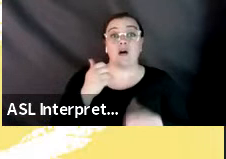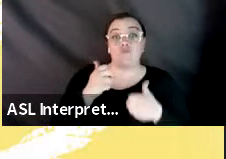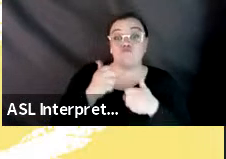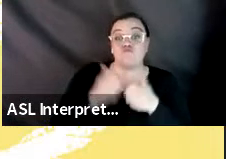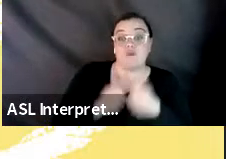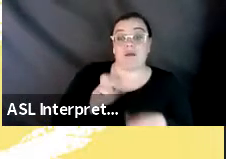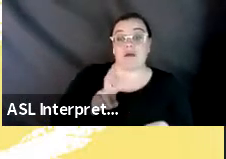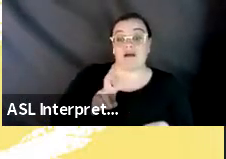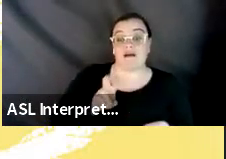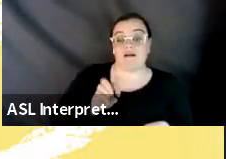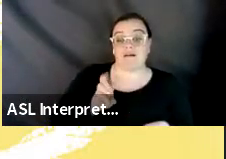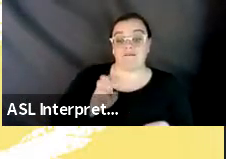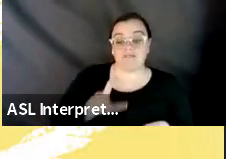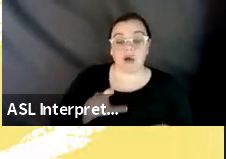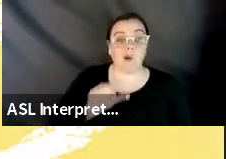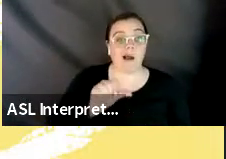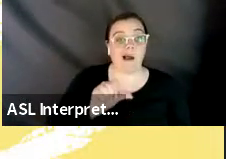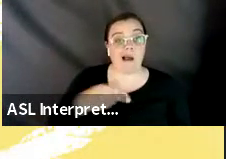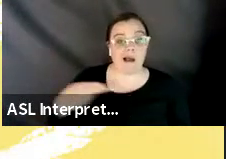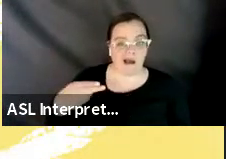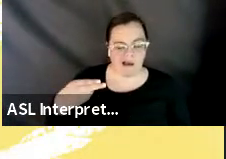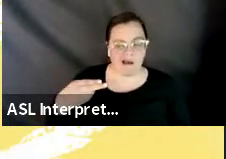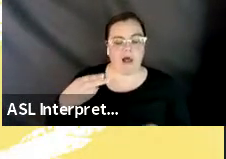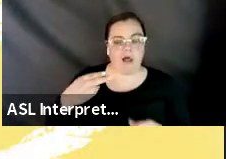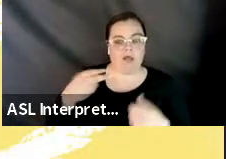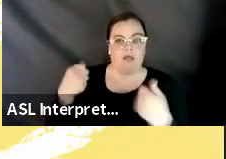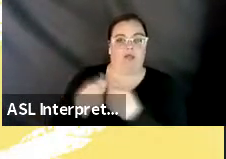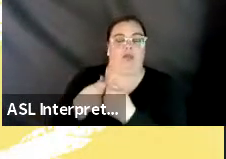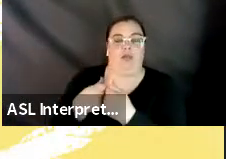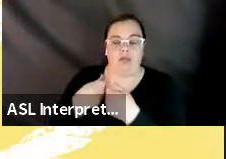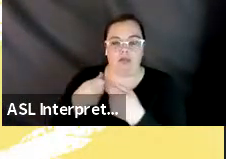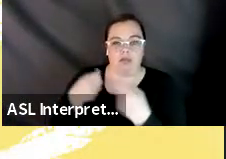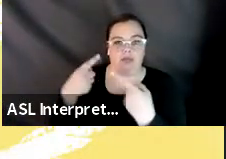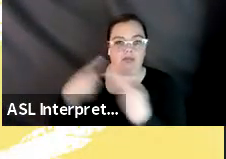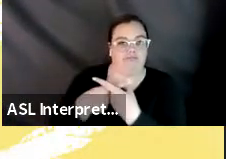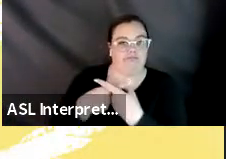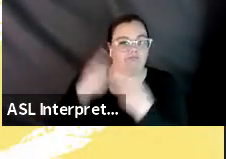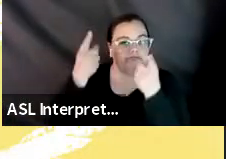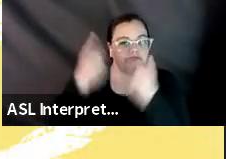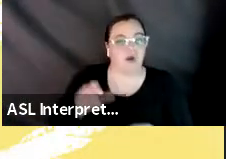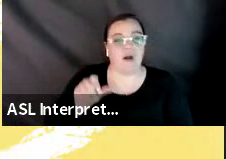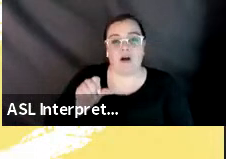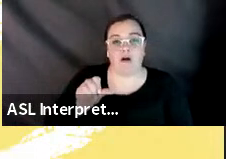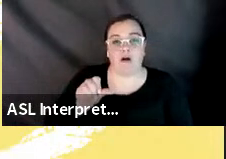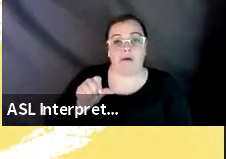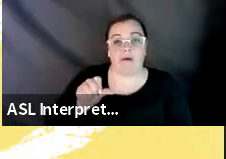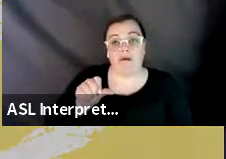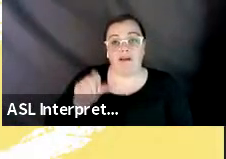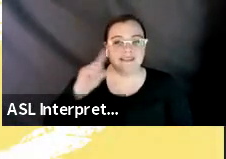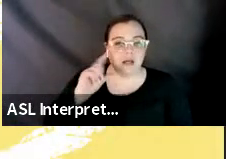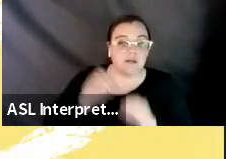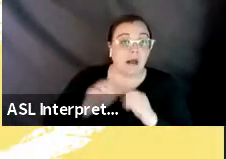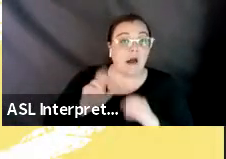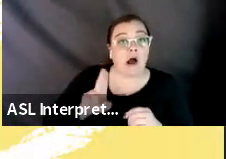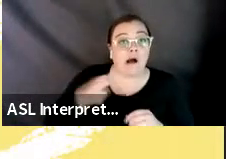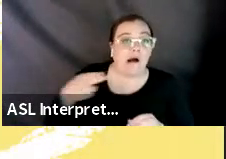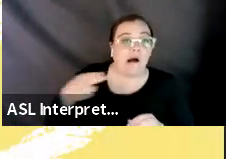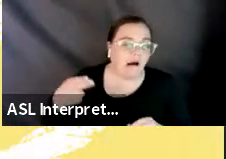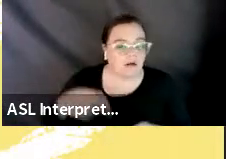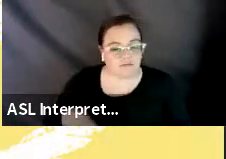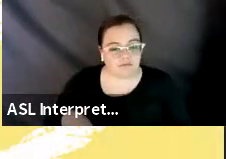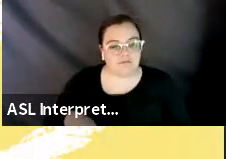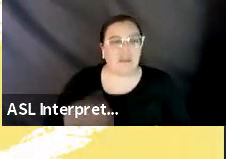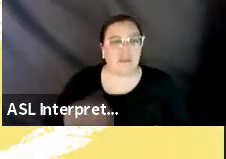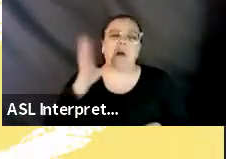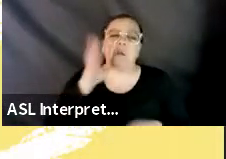can keep going through that, you know. If you're at home, you might want to screenshot this, or it'll be up for review later, but I